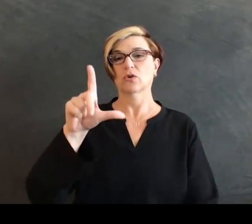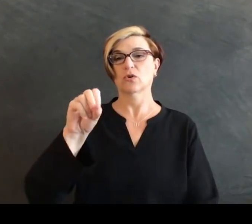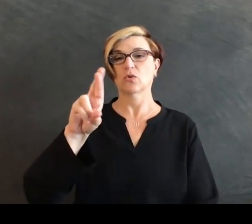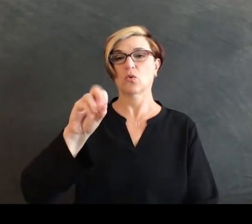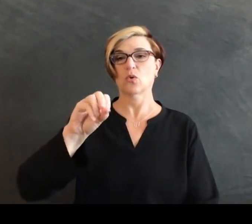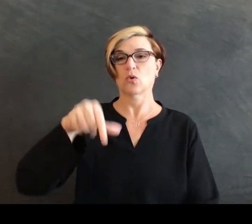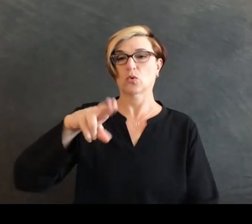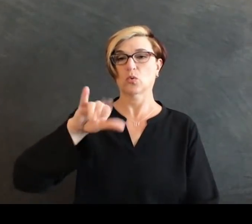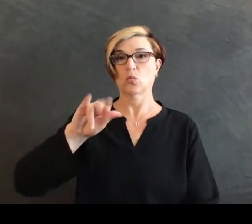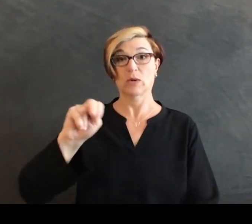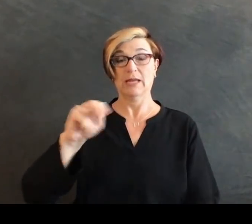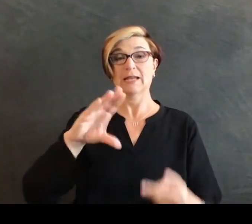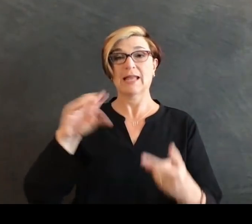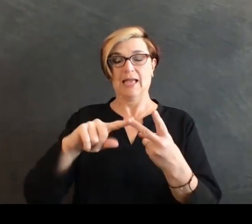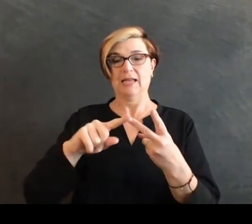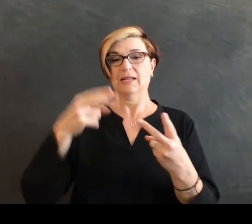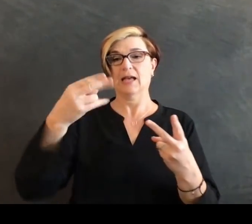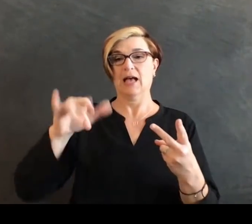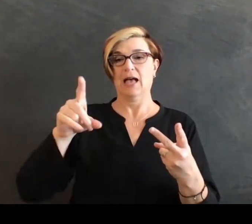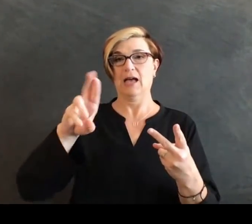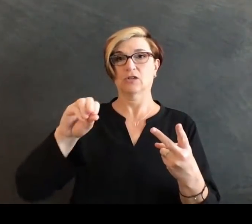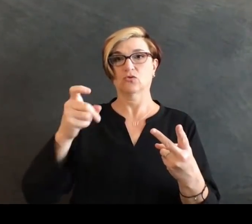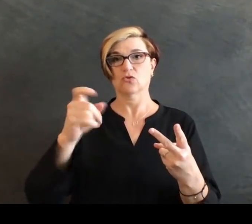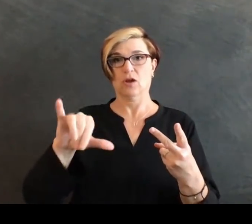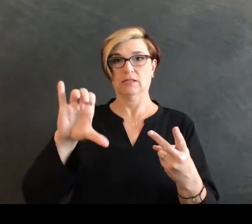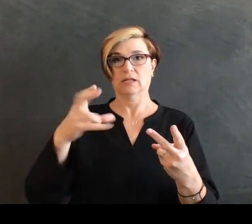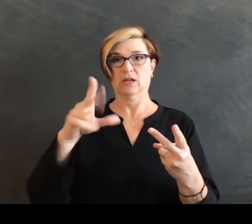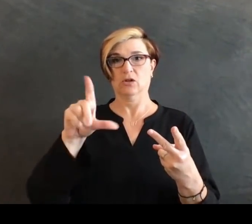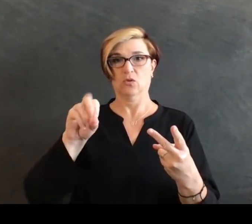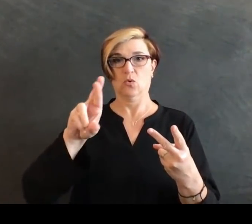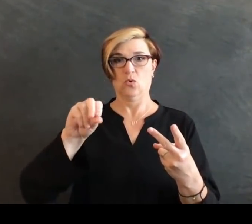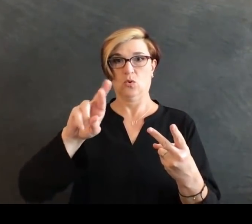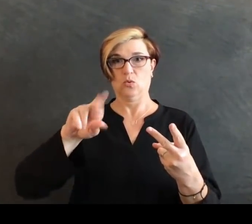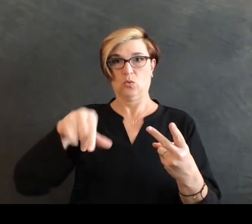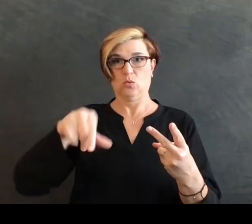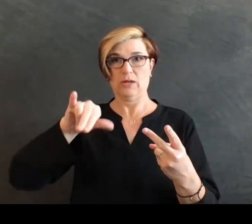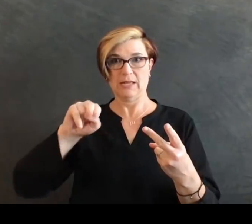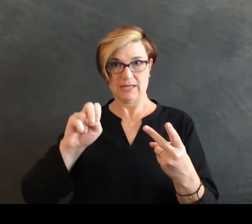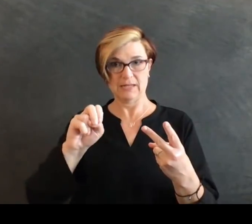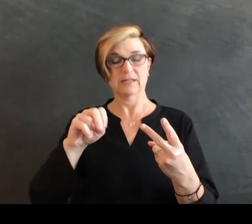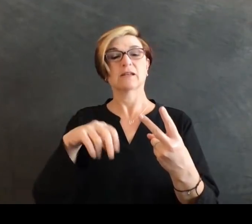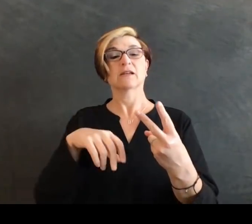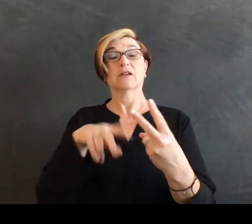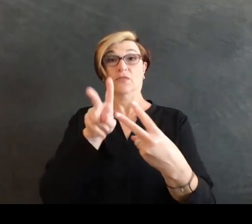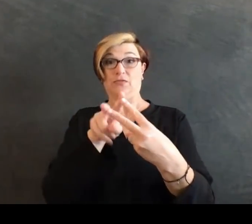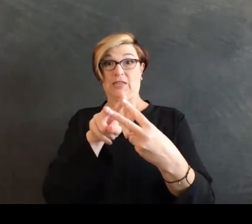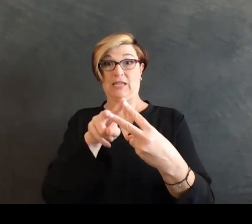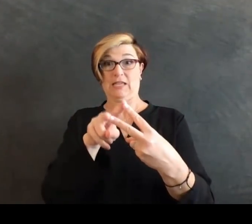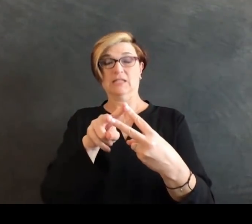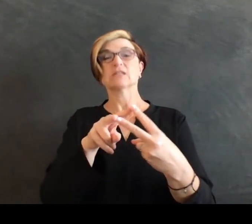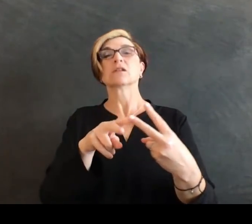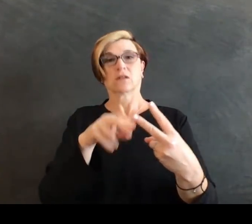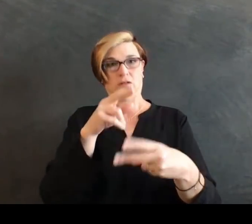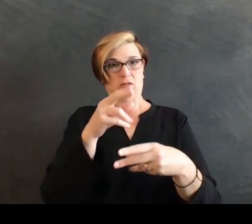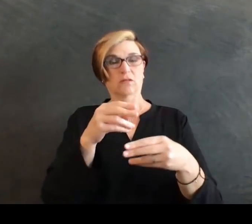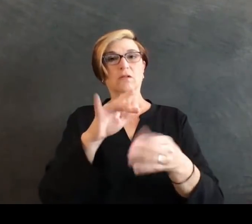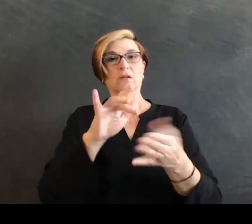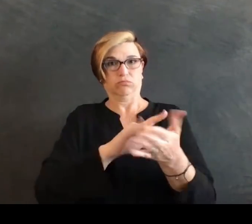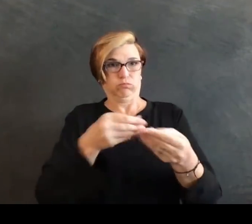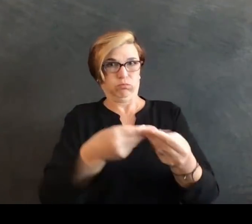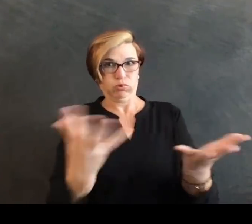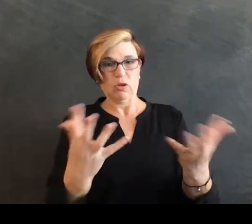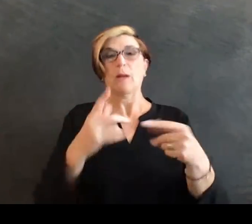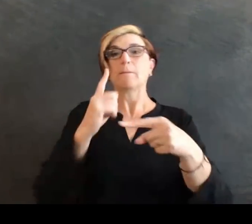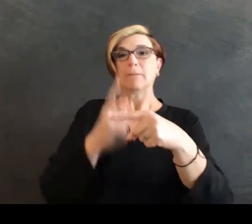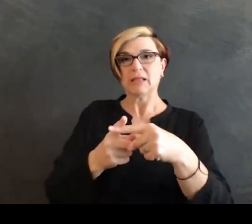new decontamination machines, which can each sterilize thousands of essential N95 masks for reuse every day. So thank